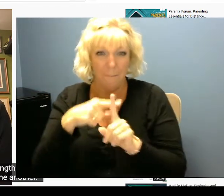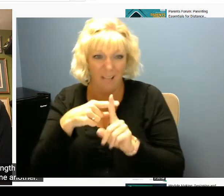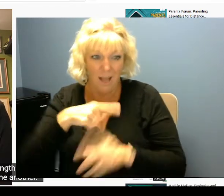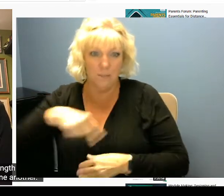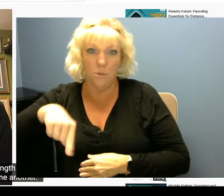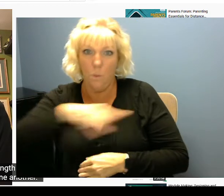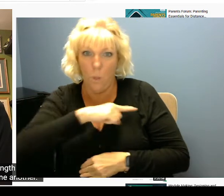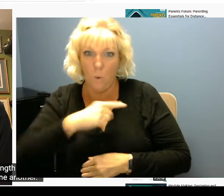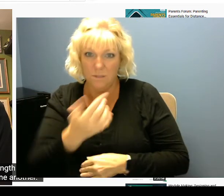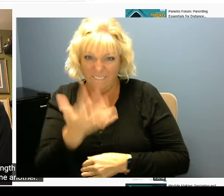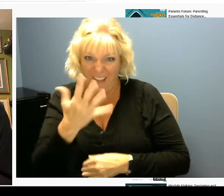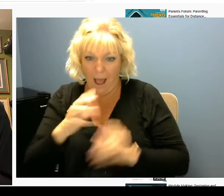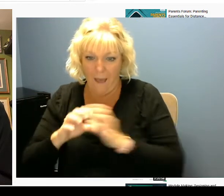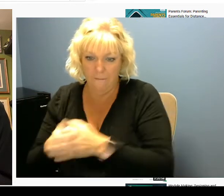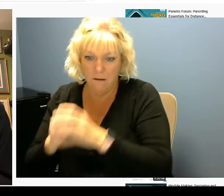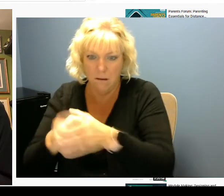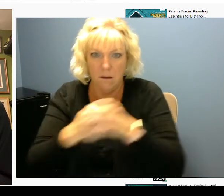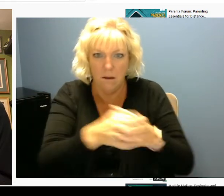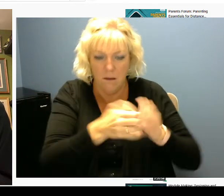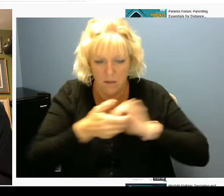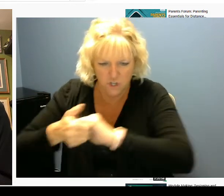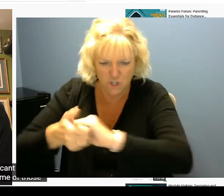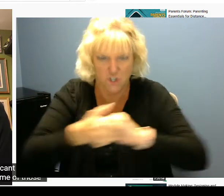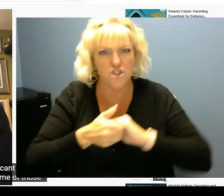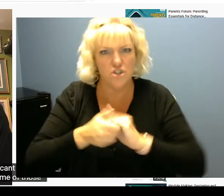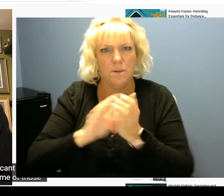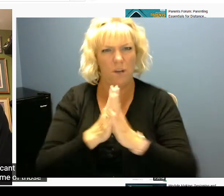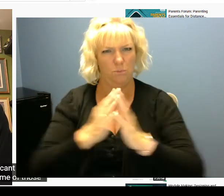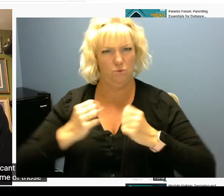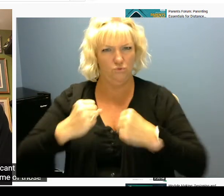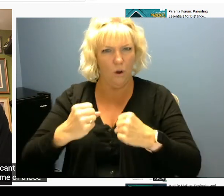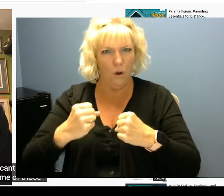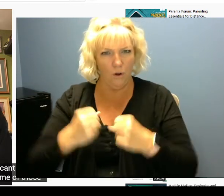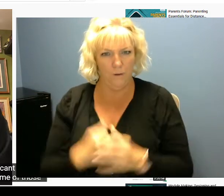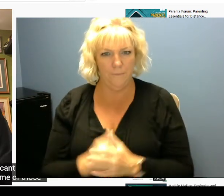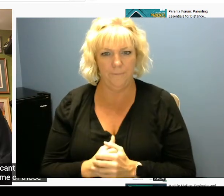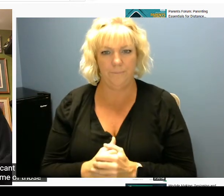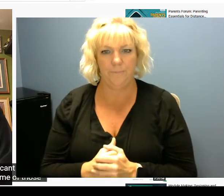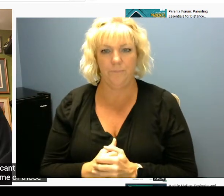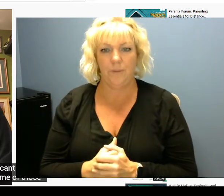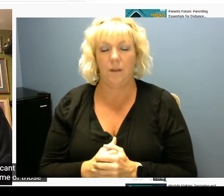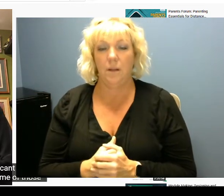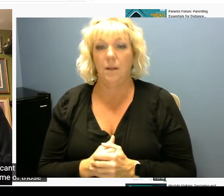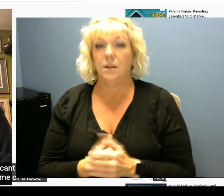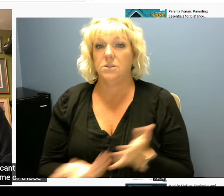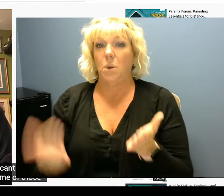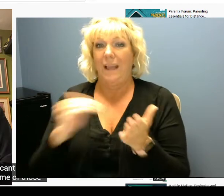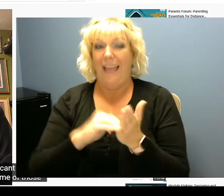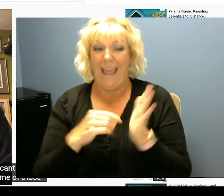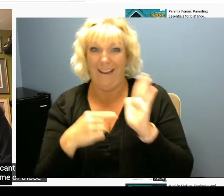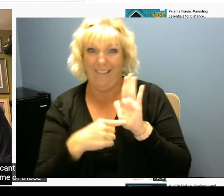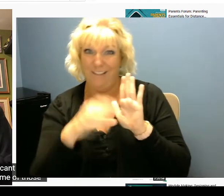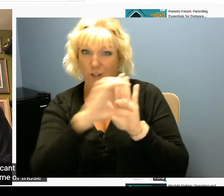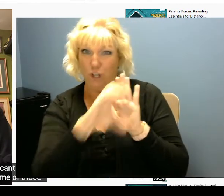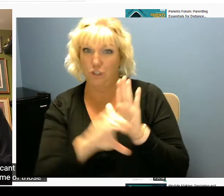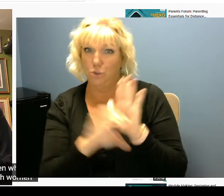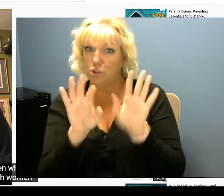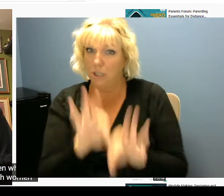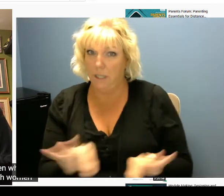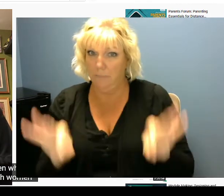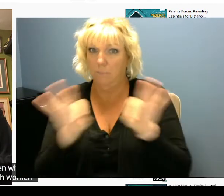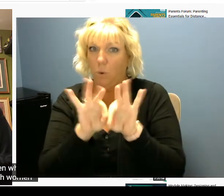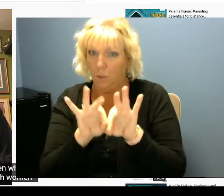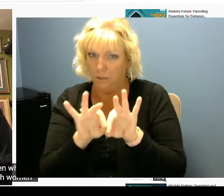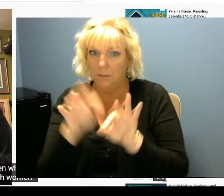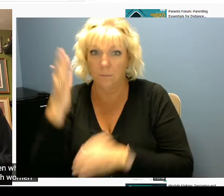alliance that they formed with one another. So again, this document's significant for a handful of reasons. We can see some of those